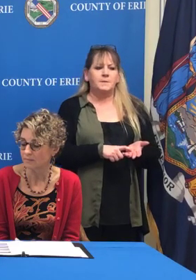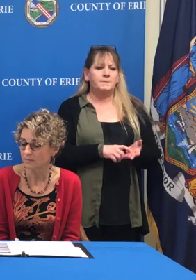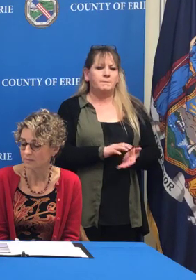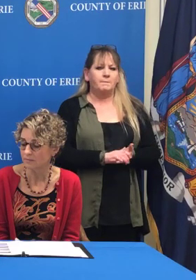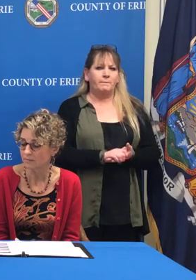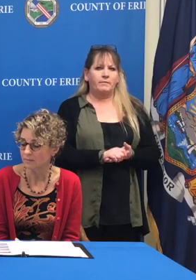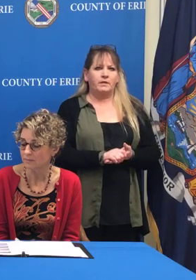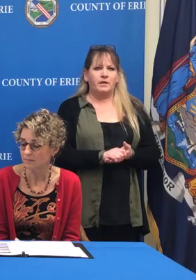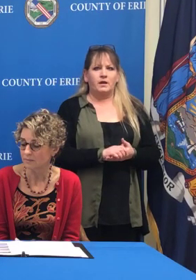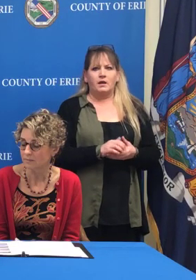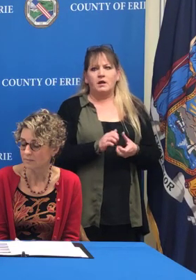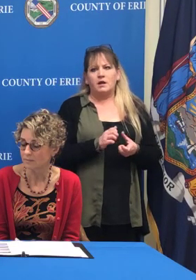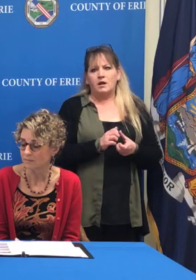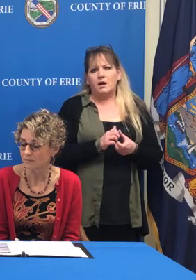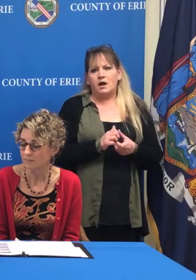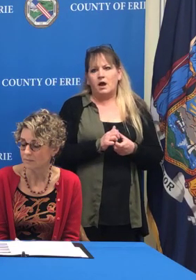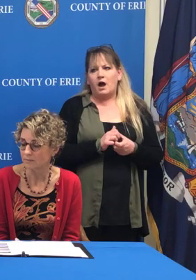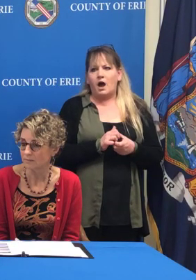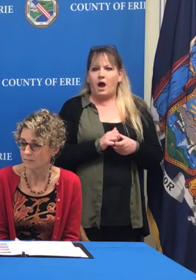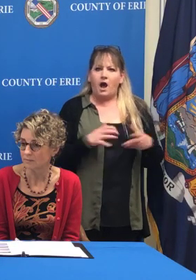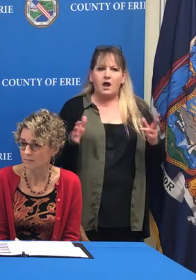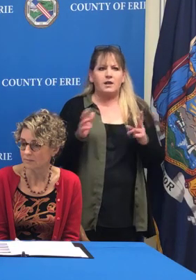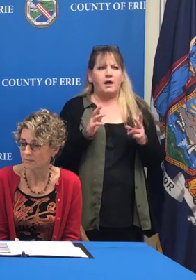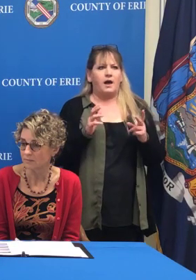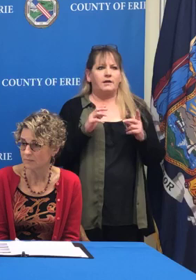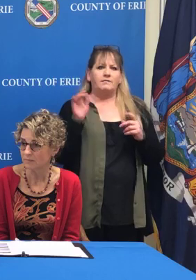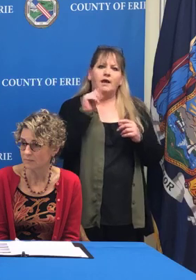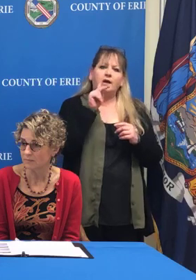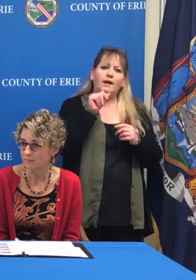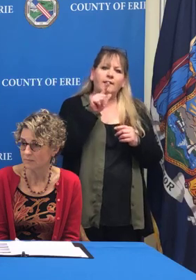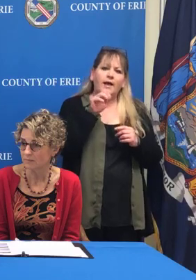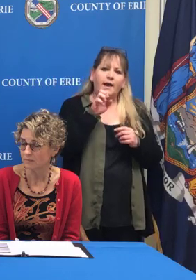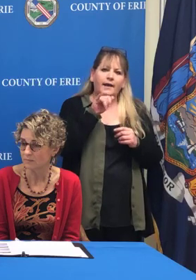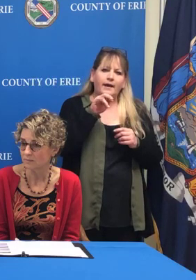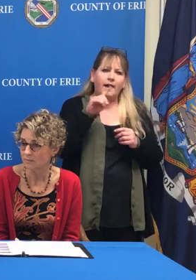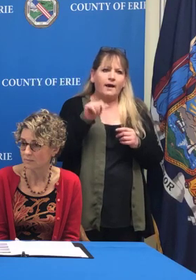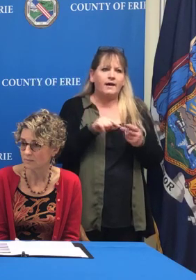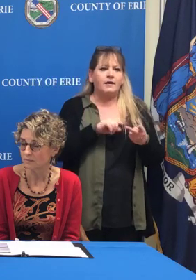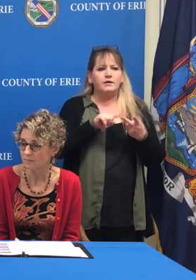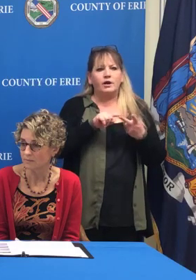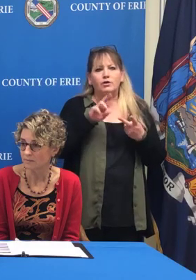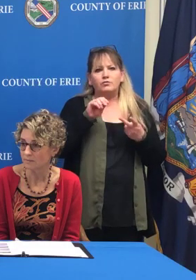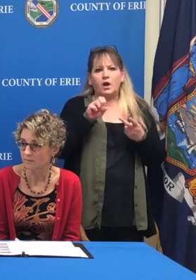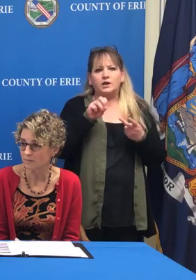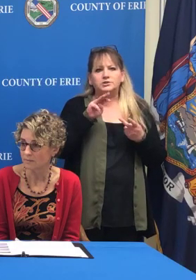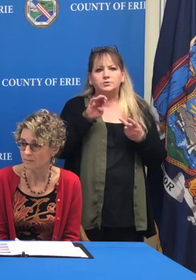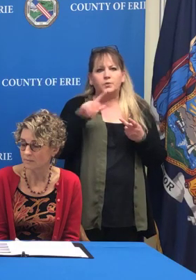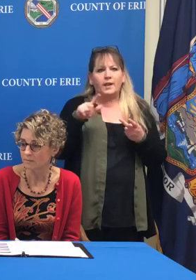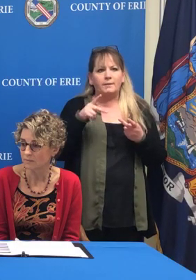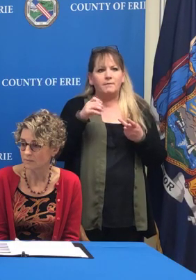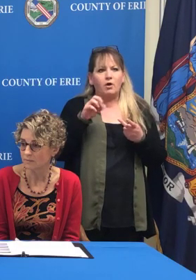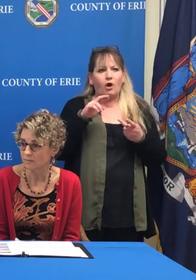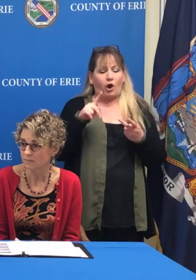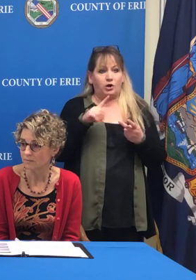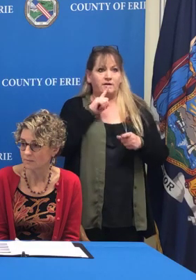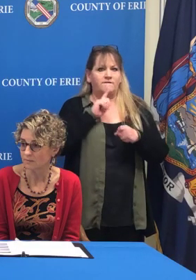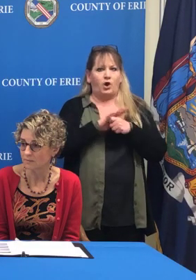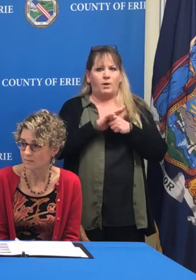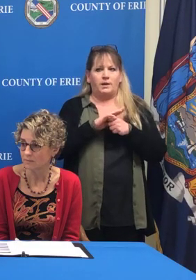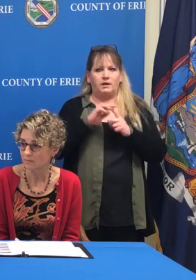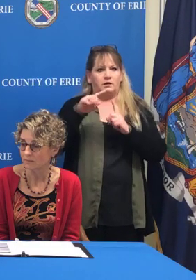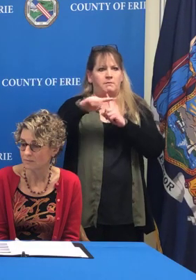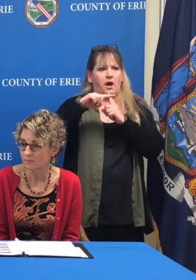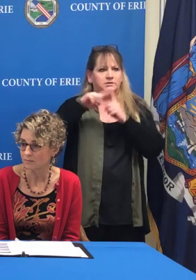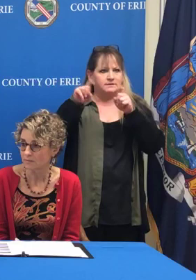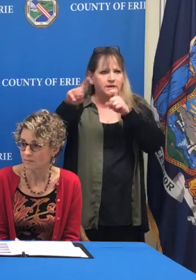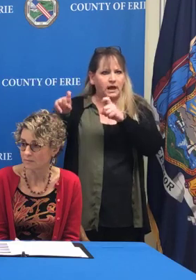we're getting reports from like Kaleida or Roswell Park about them confirming a case, and we want to make